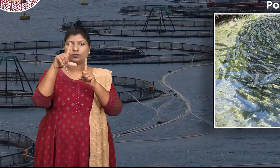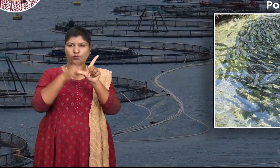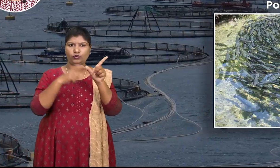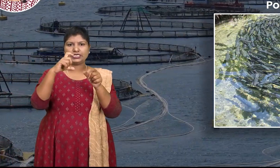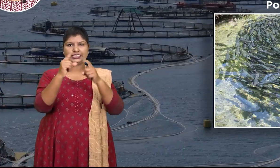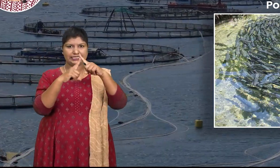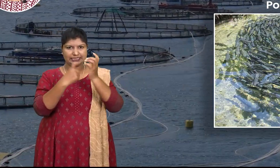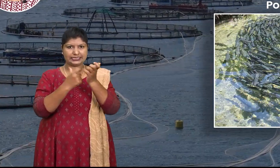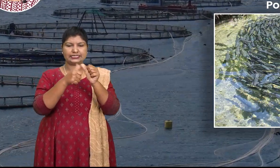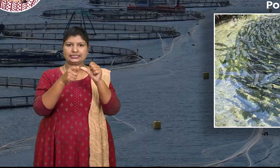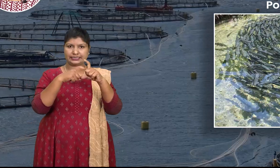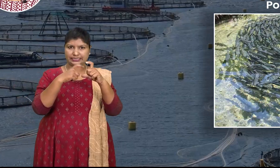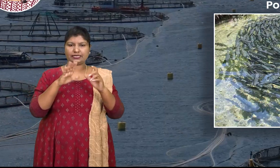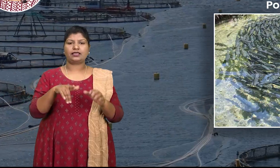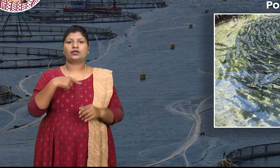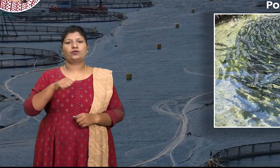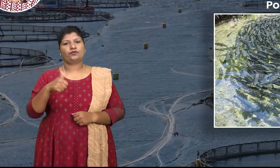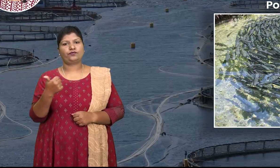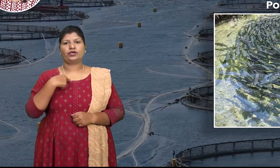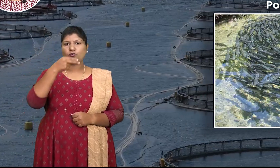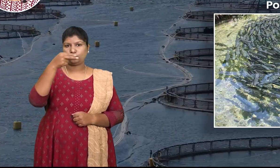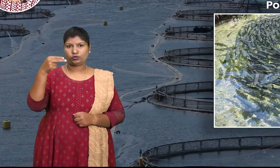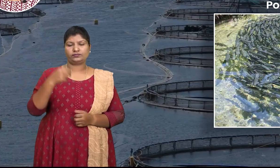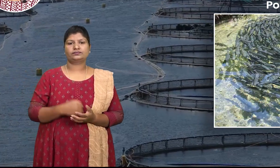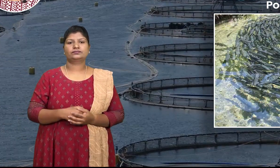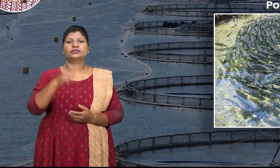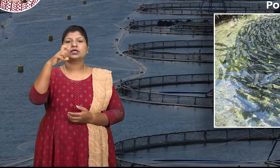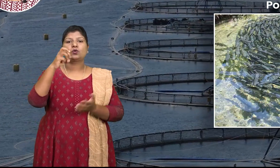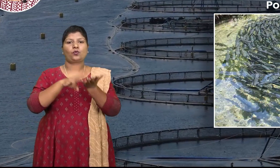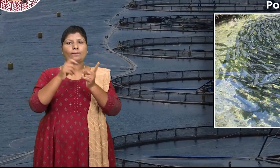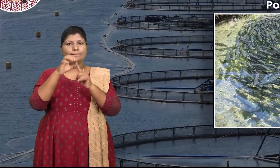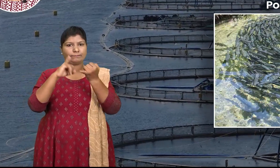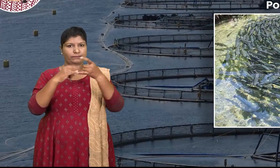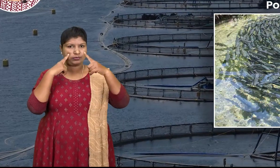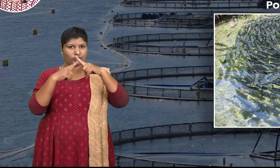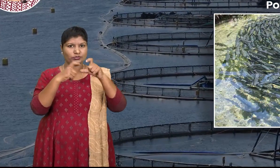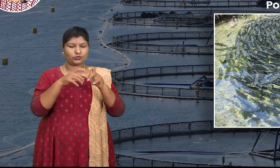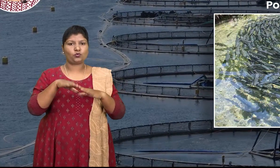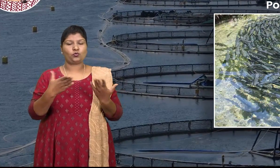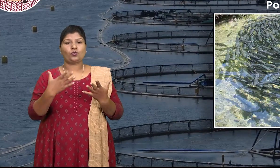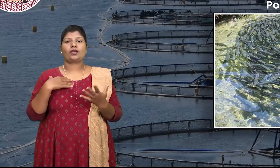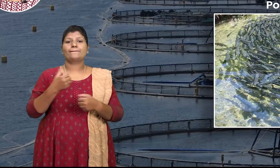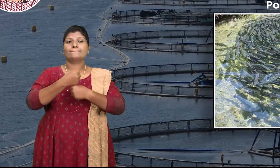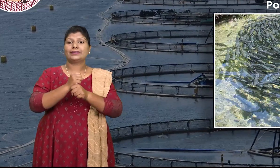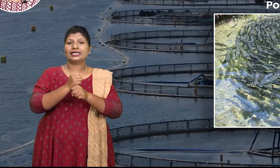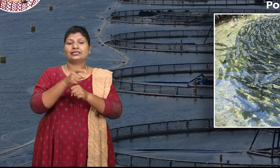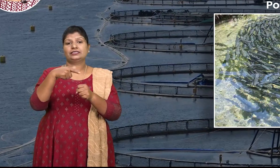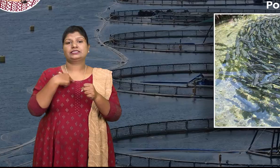Polyculture is otherwise called composite or mixed fish farming.